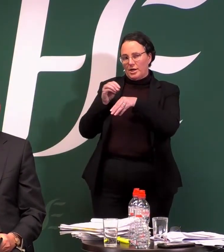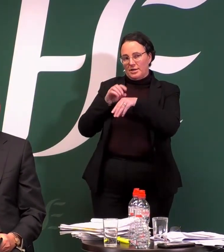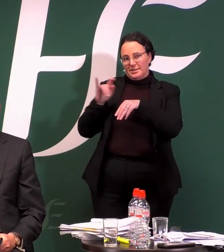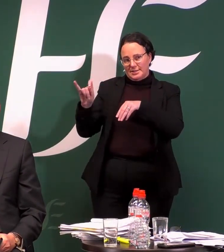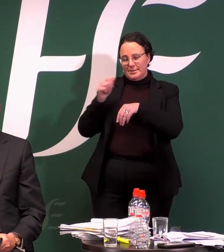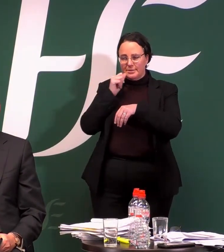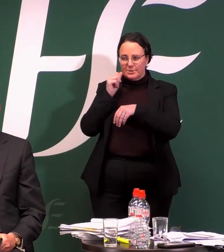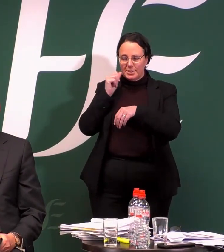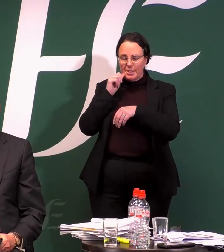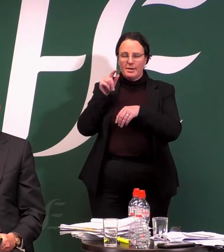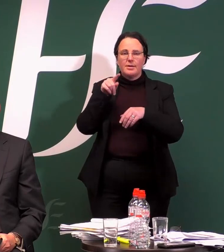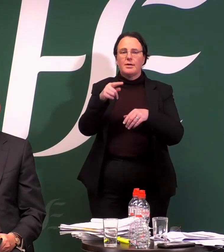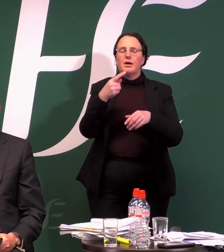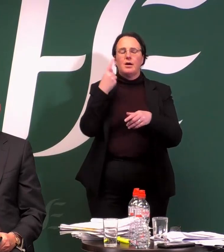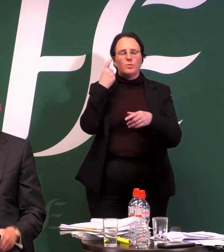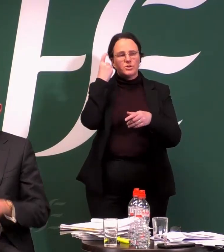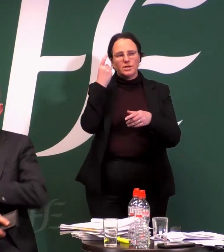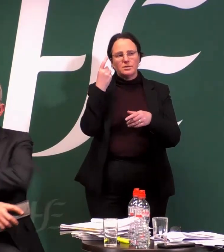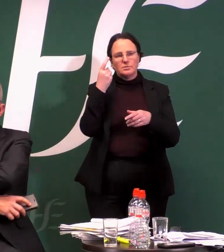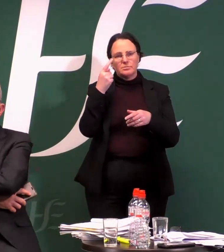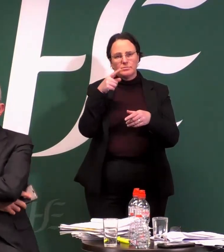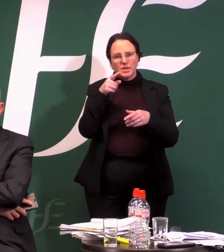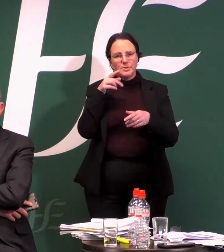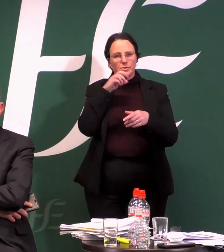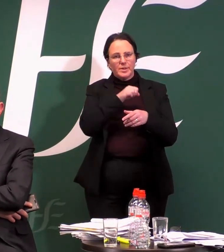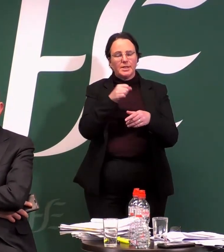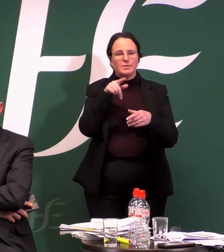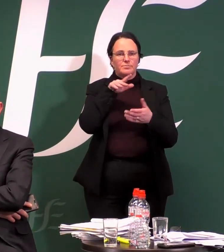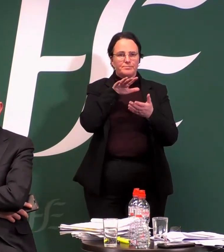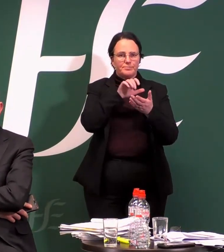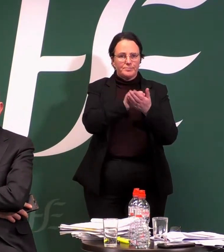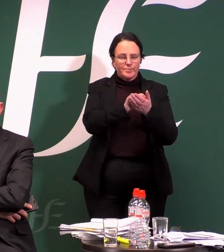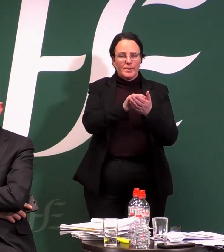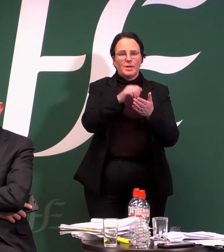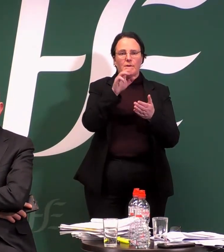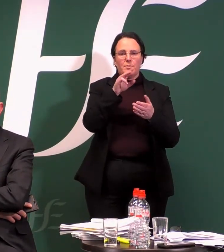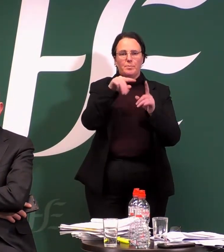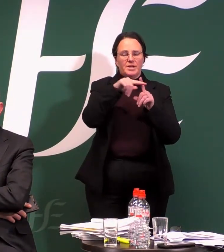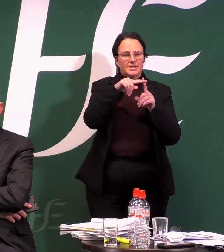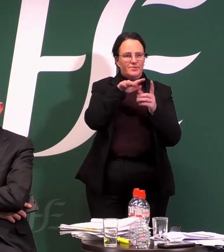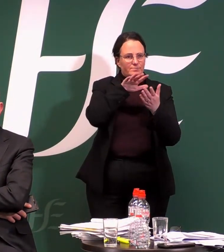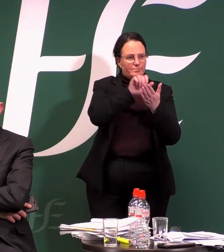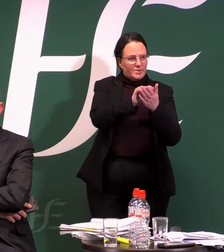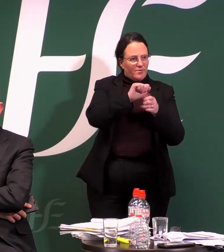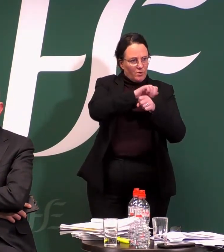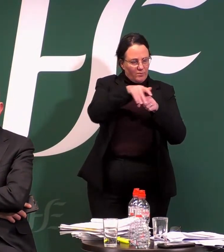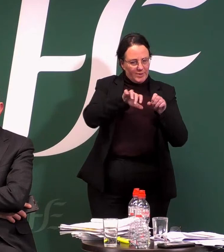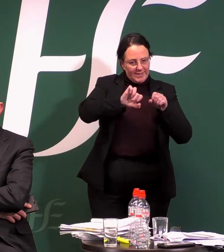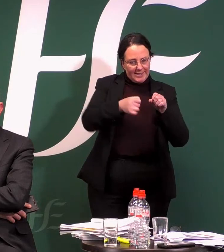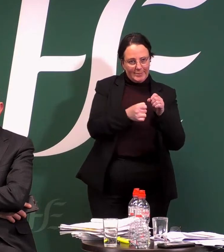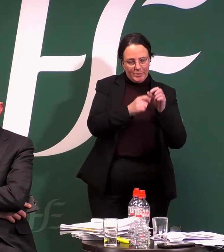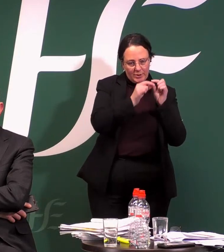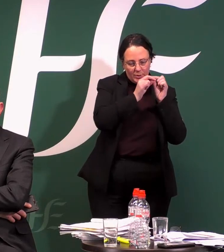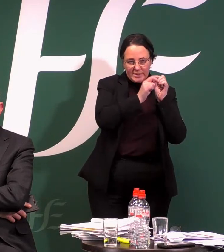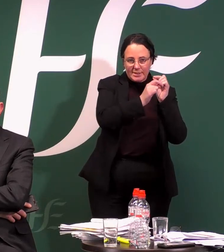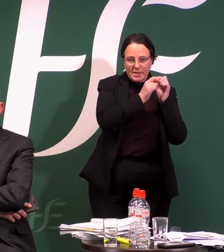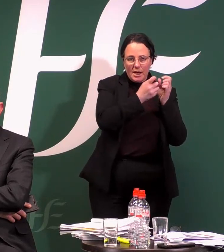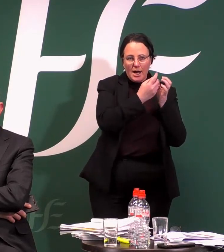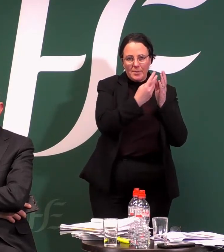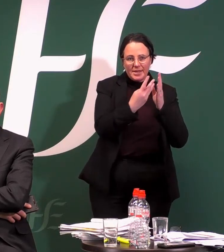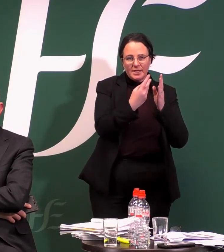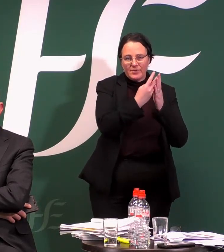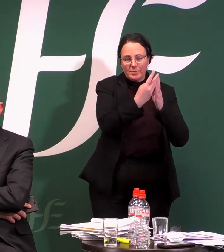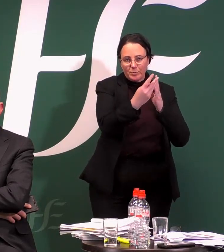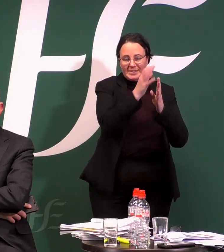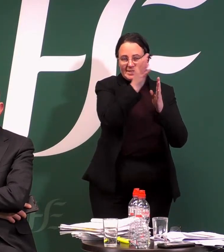wondering, how long do we keep, I presume we only keep positive samples, we're not going to keep negative. So we obviously store the positive samples. What percentage of positive samples